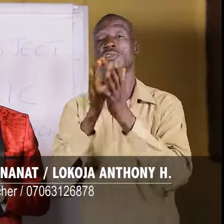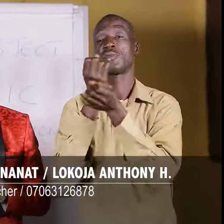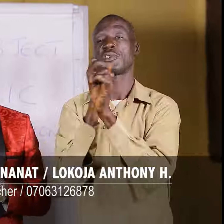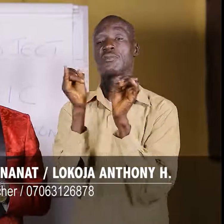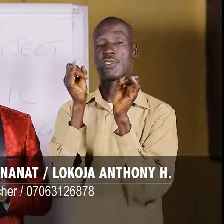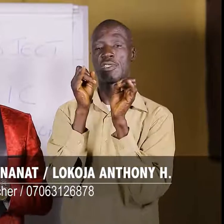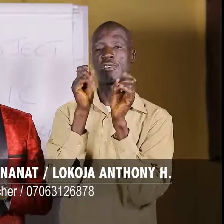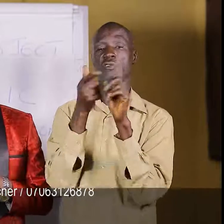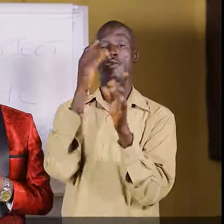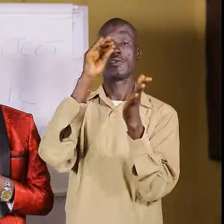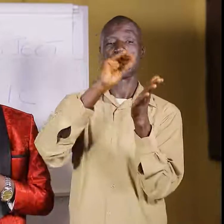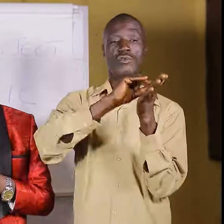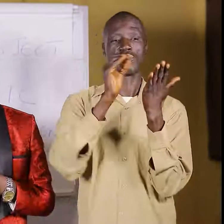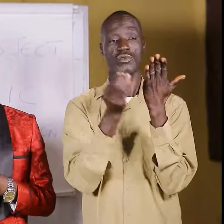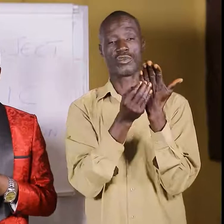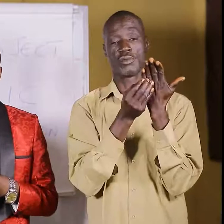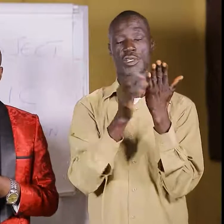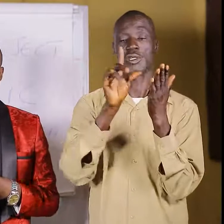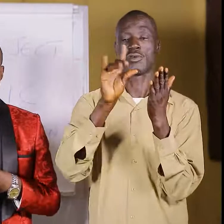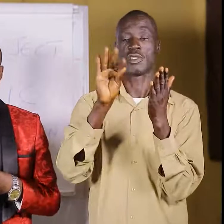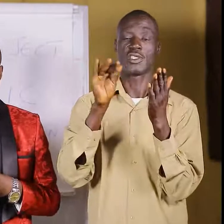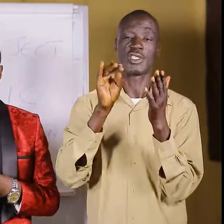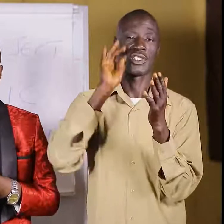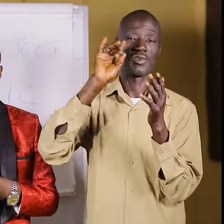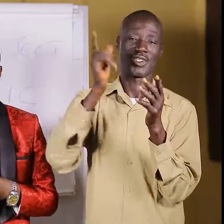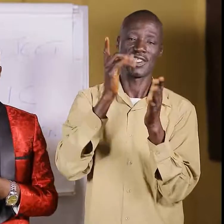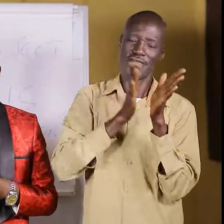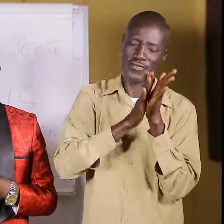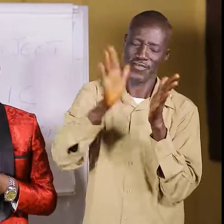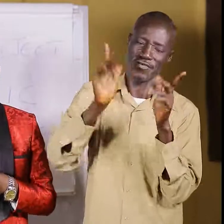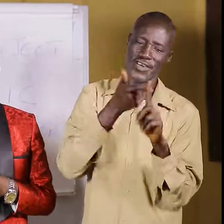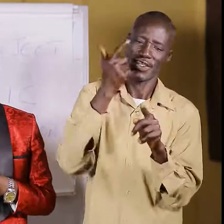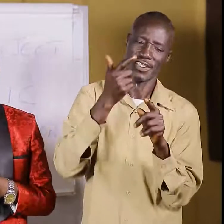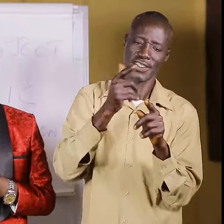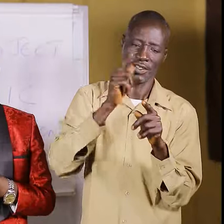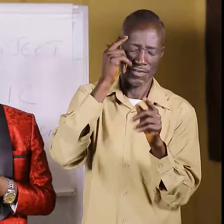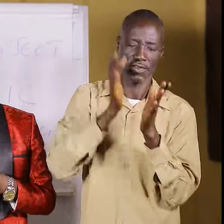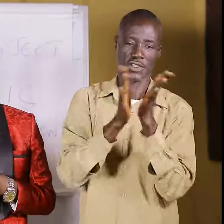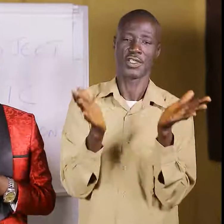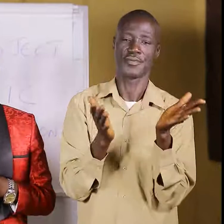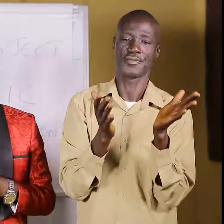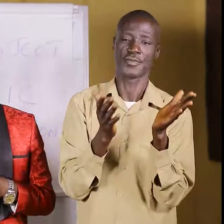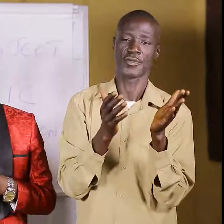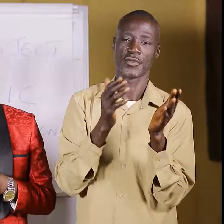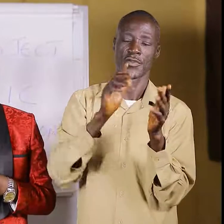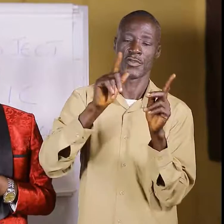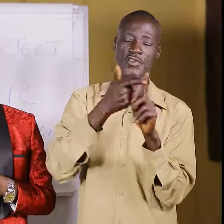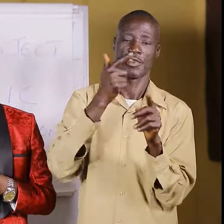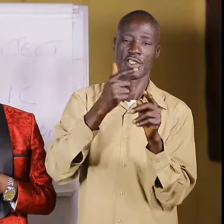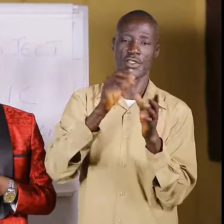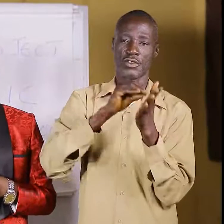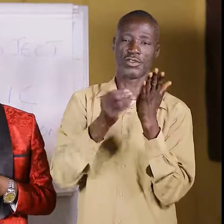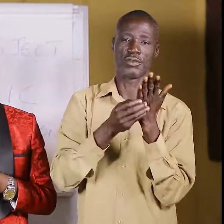October 1960, Dr. Nnamdi Azikiwe was the governor general. But on 1st October 1963,